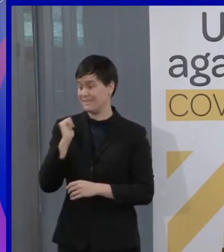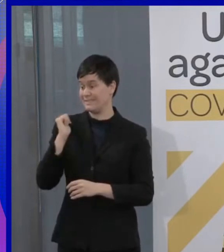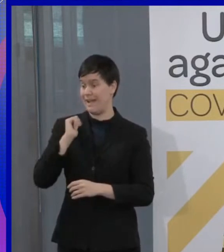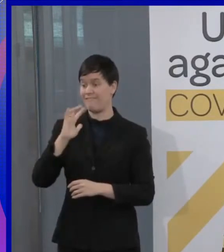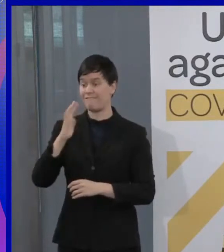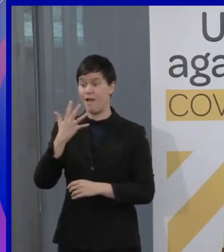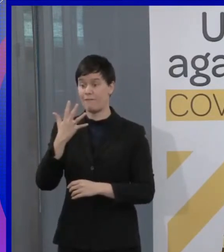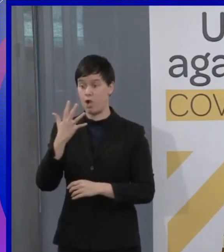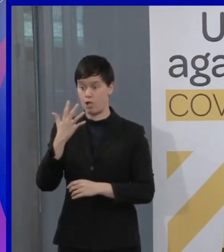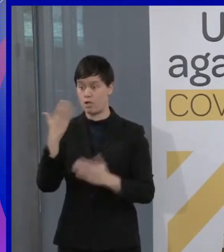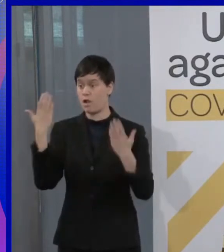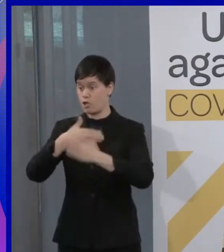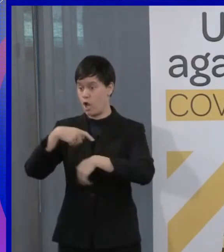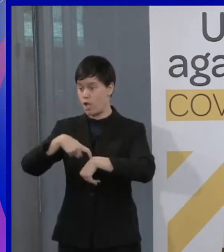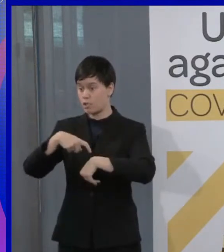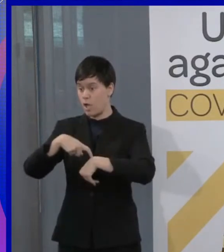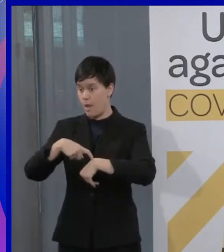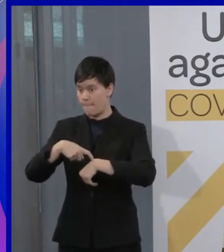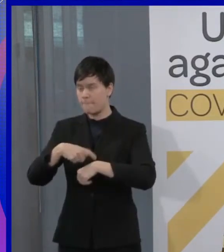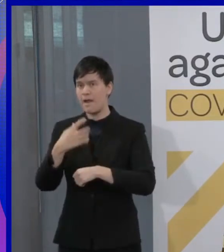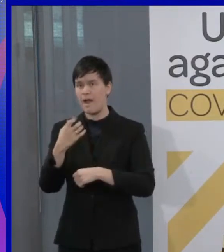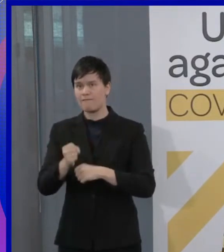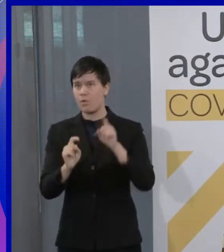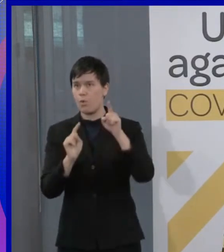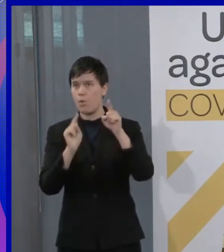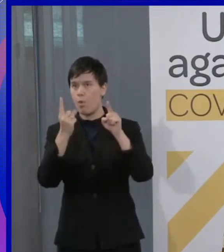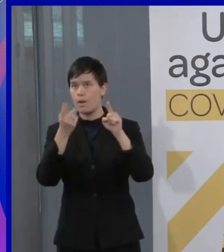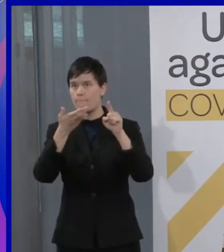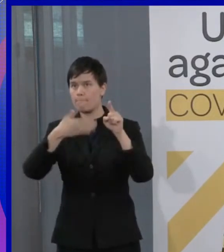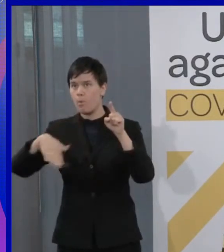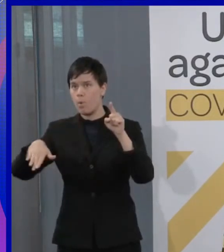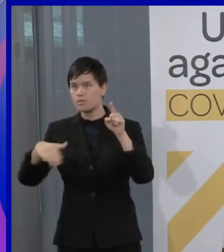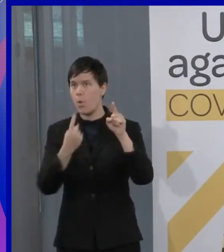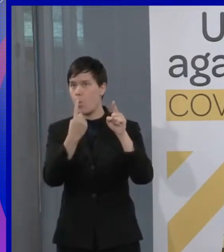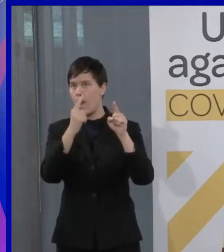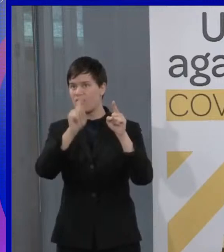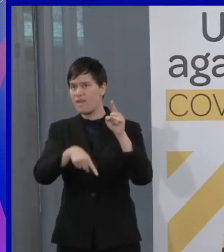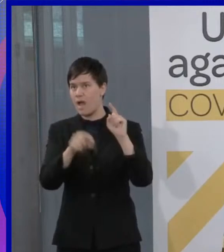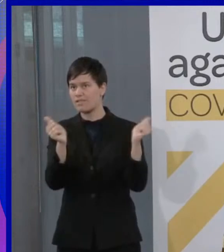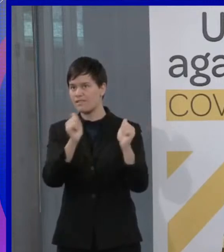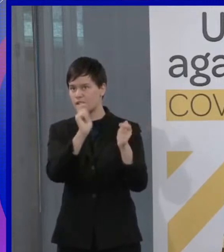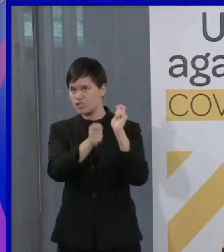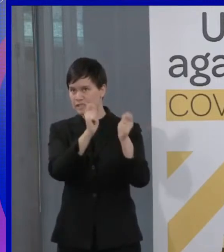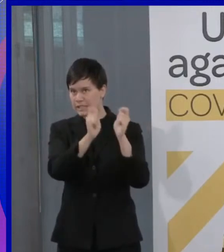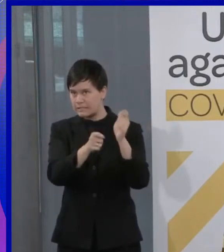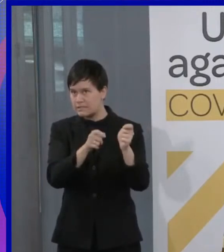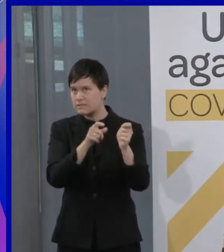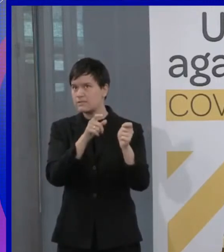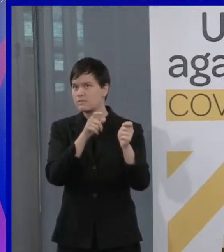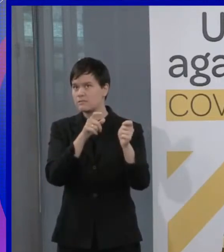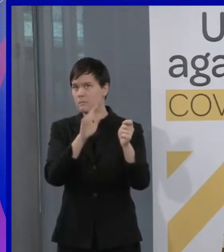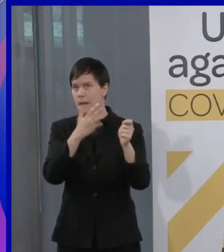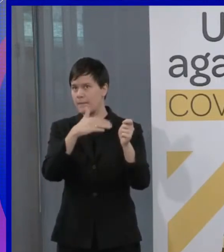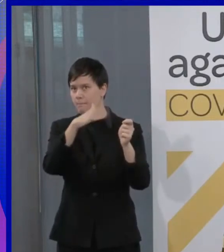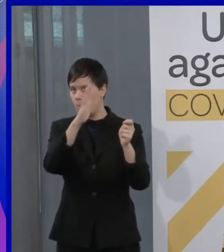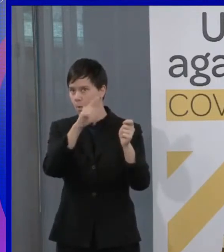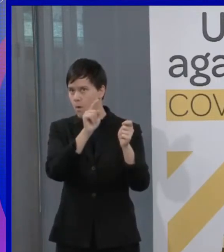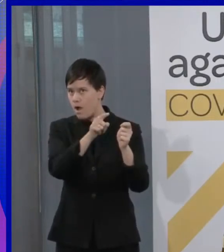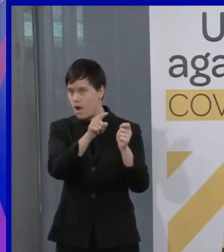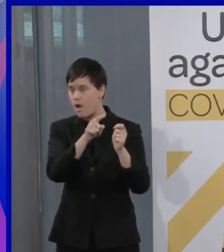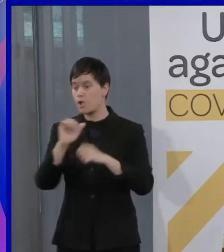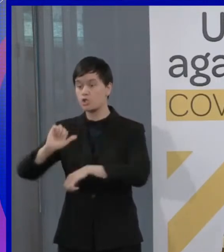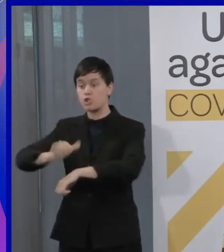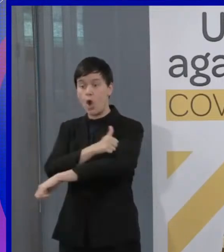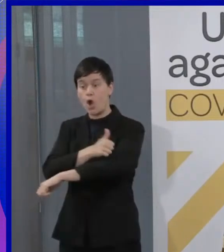there were well over 1,000 from Auckland Port and that had been tested, and maybe even higher, and that in the ports